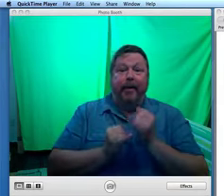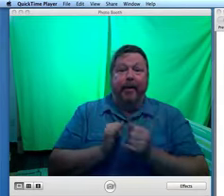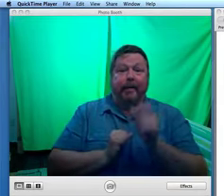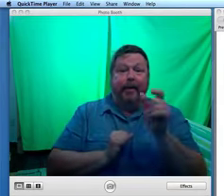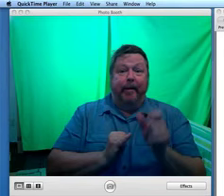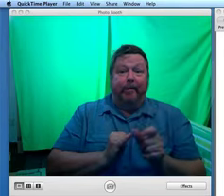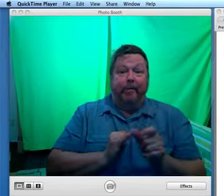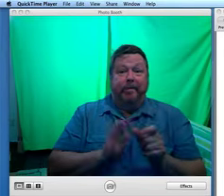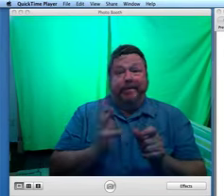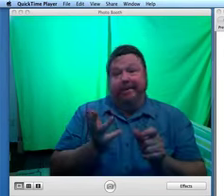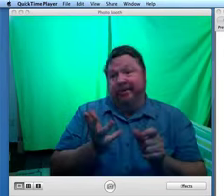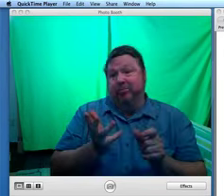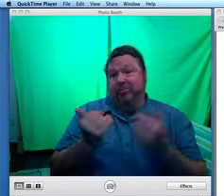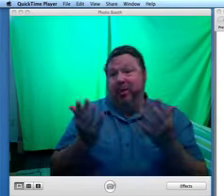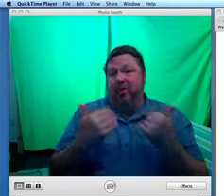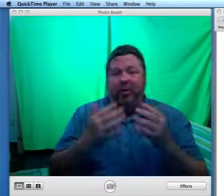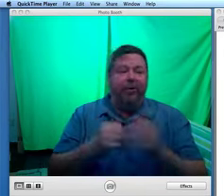Last column.